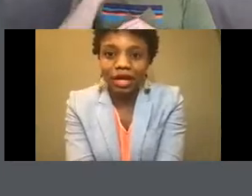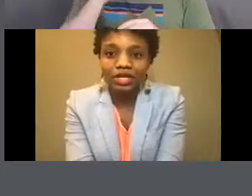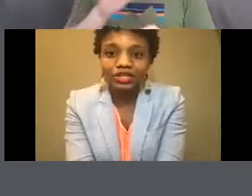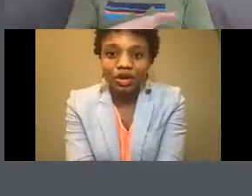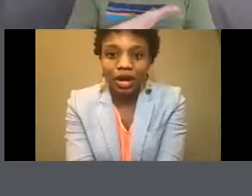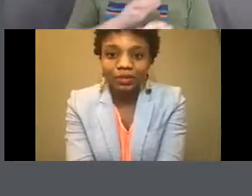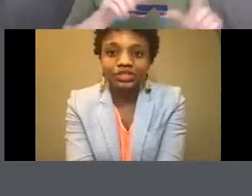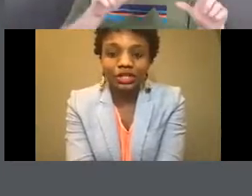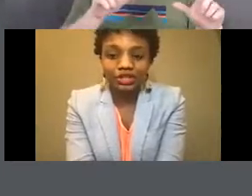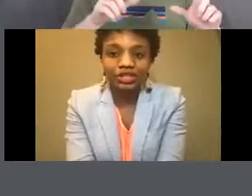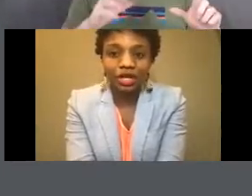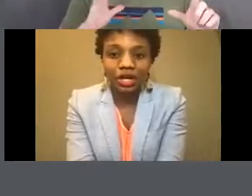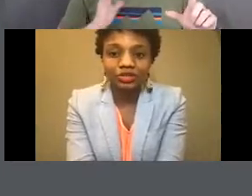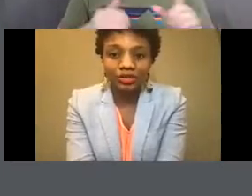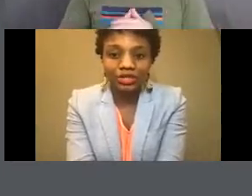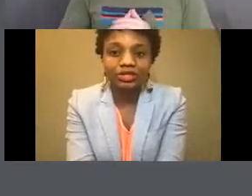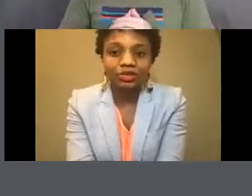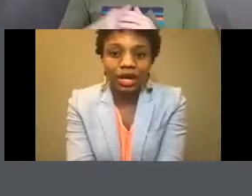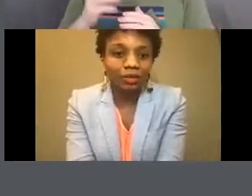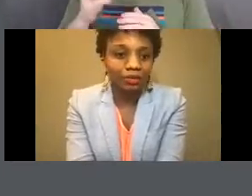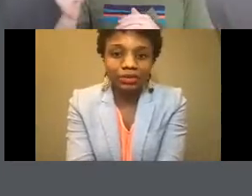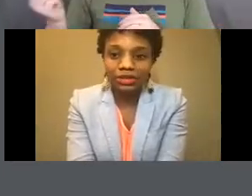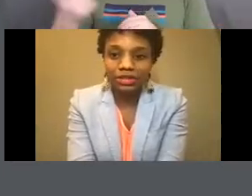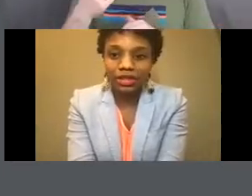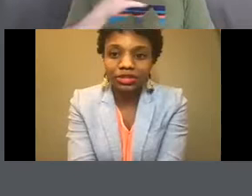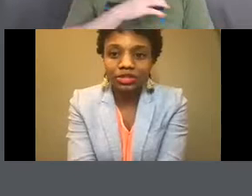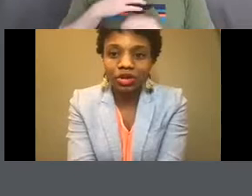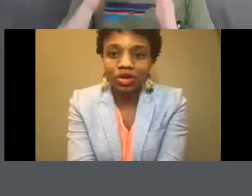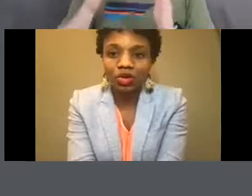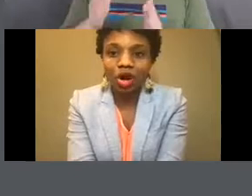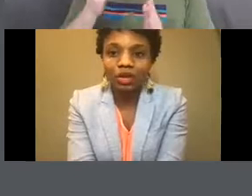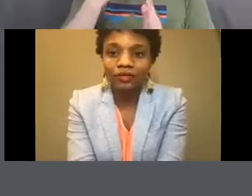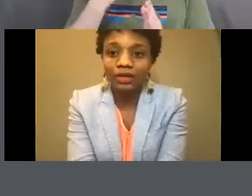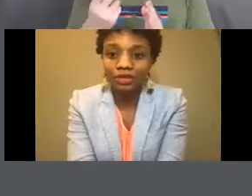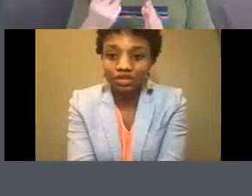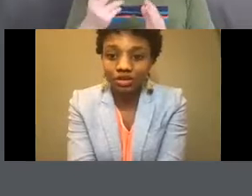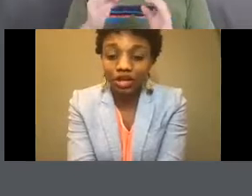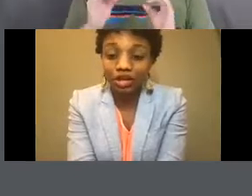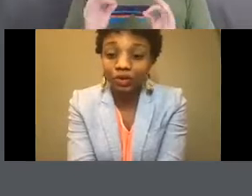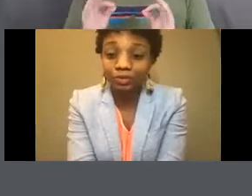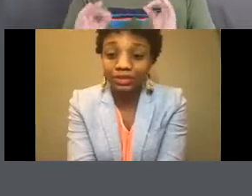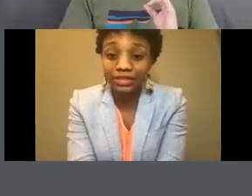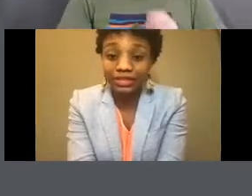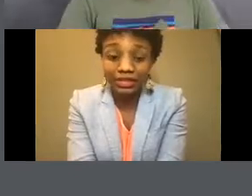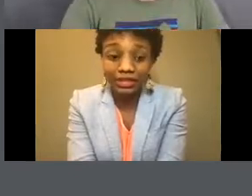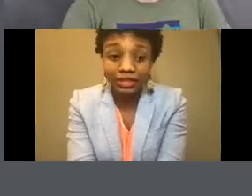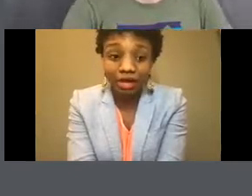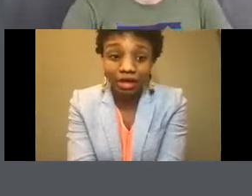So I was changing it to 100%, so now I'm able to see it. So all of the commissioners, are you able to see this document on